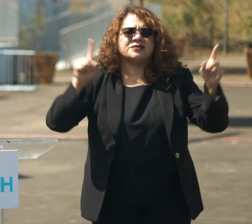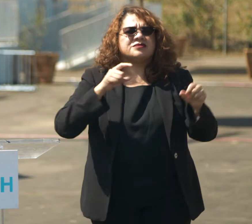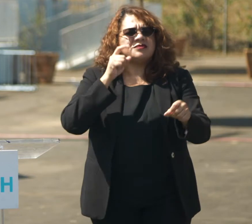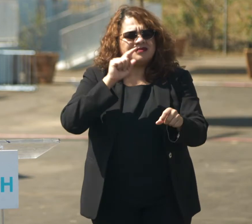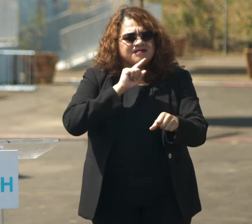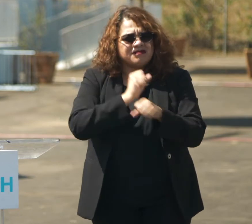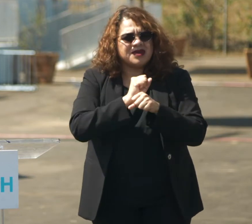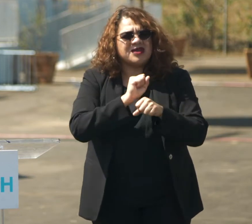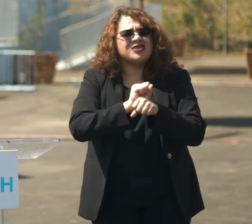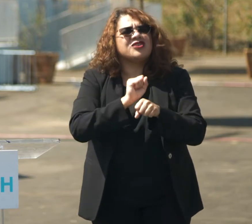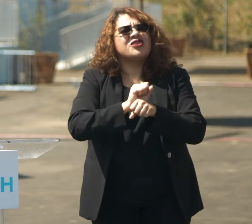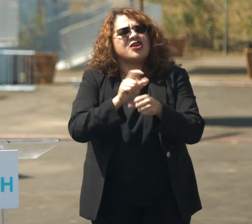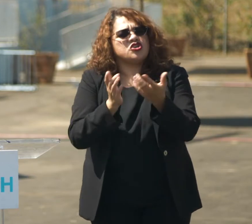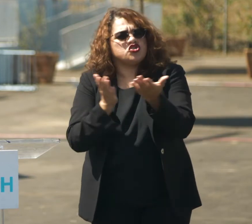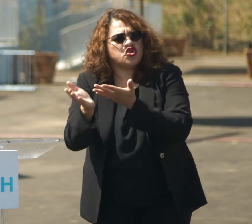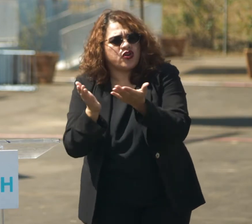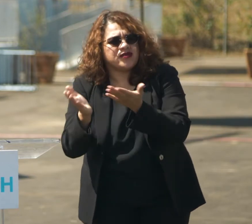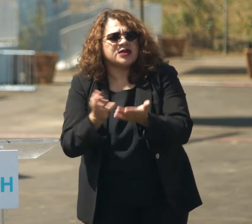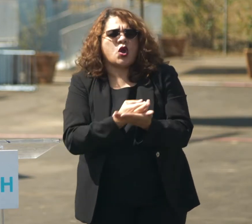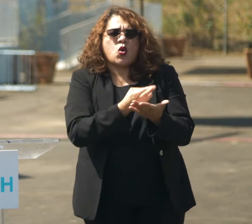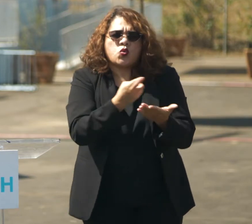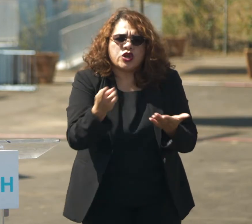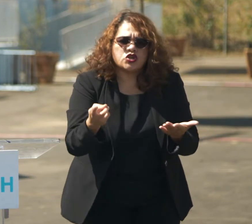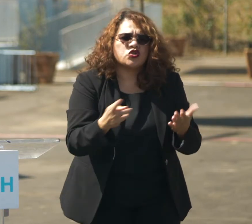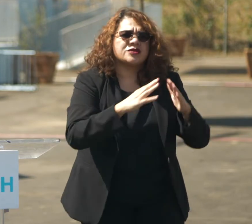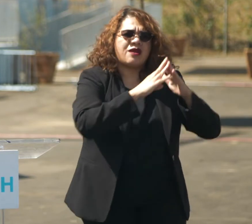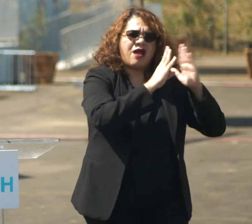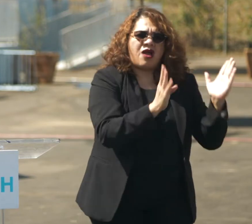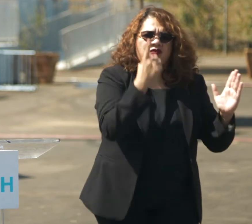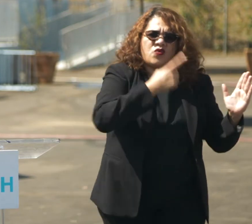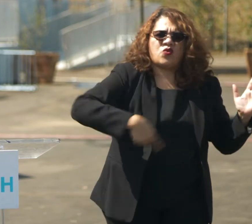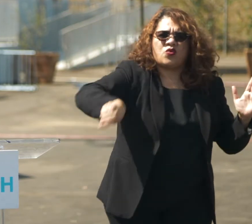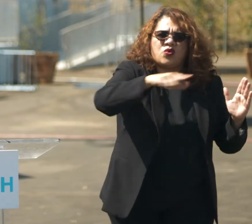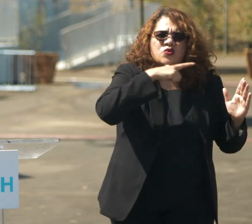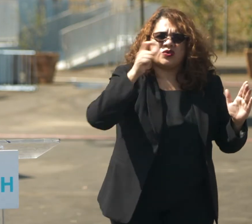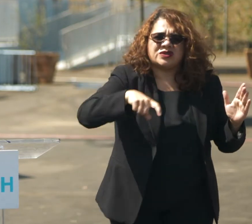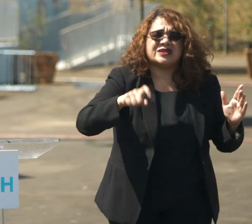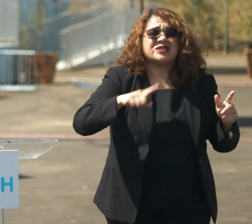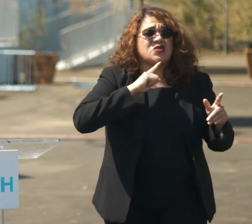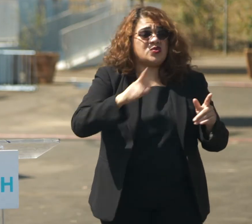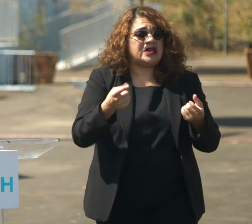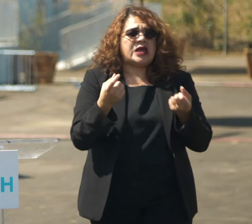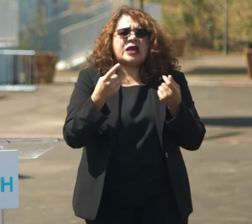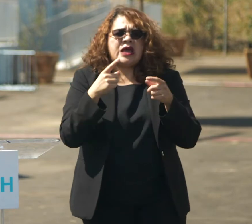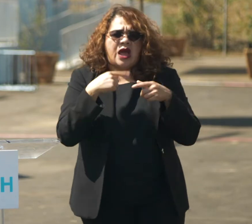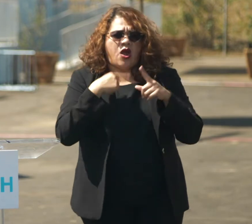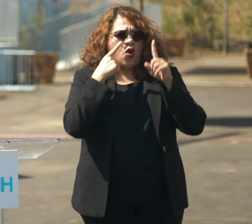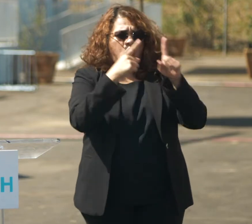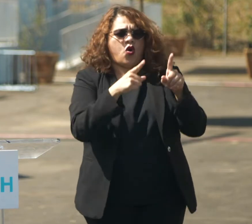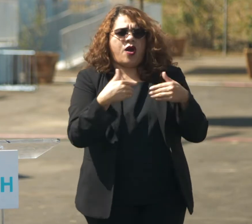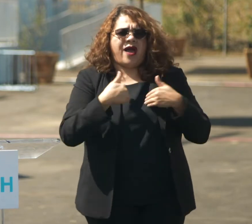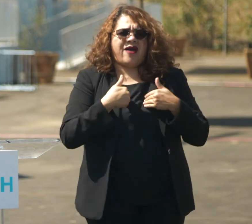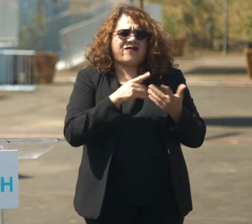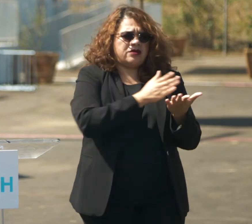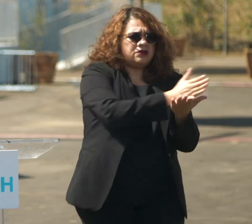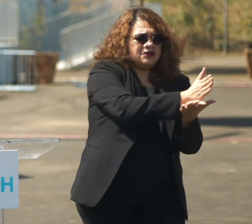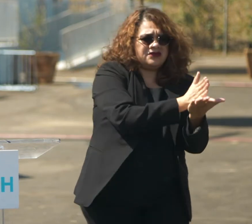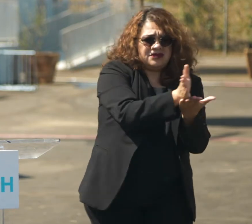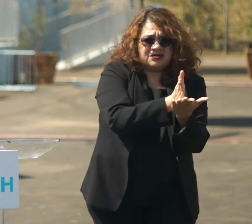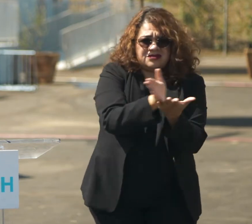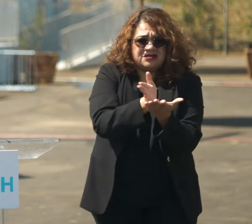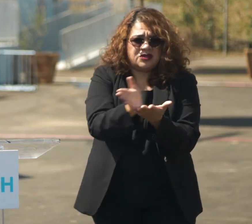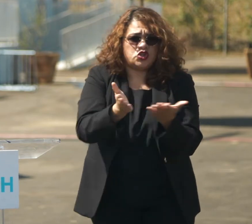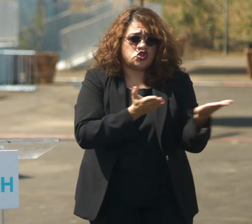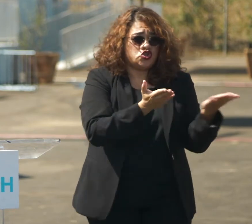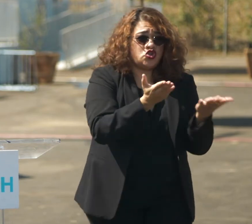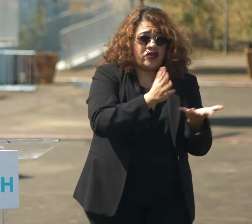and resources for those in need. The Health Department leads a multi-pronged, coordinated approach to coordinate expanding capacity